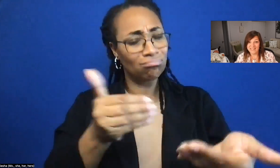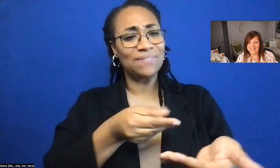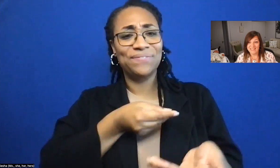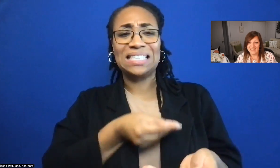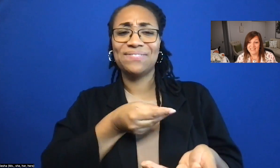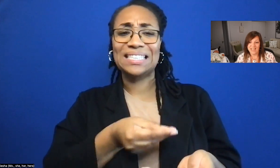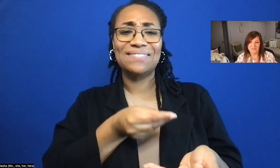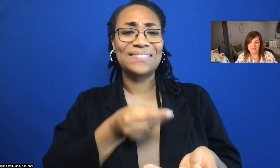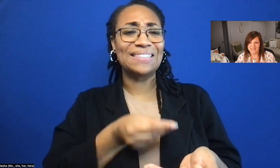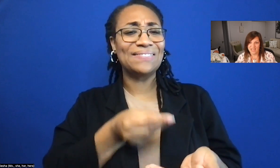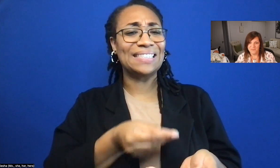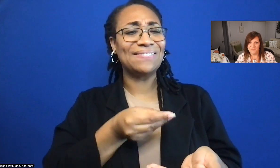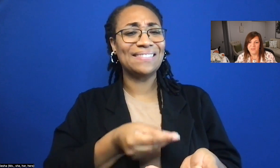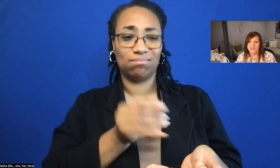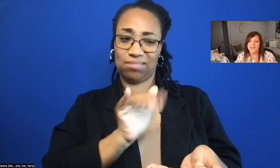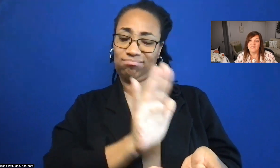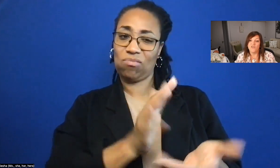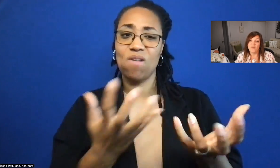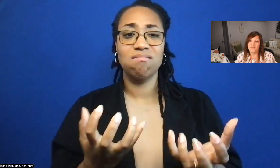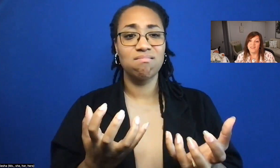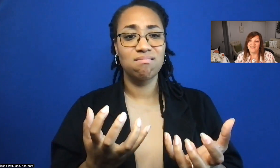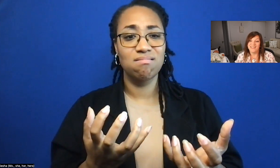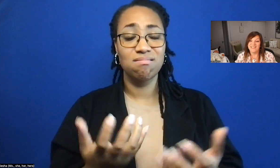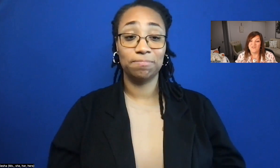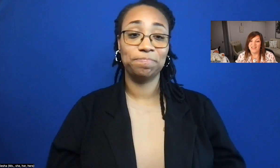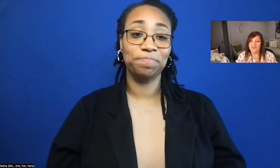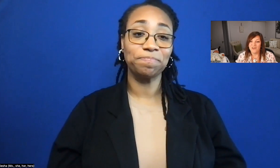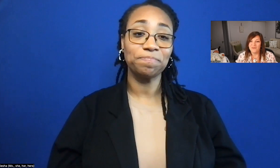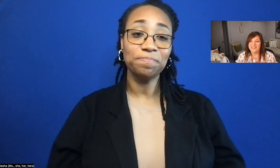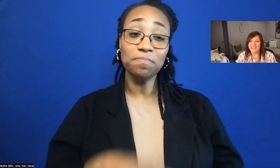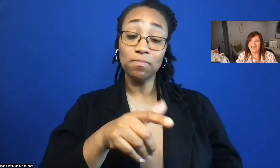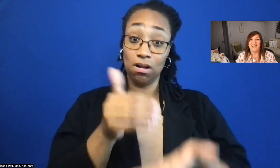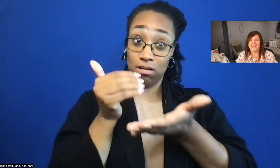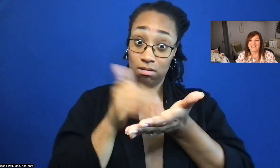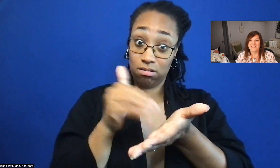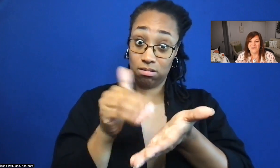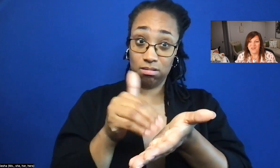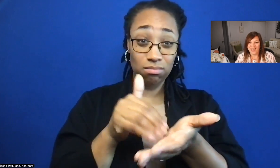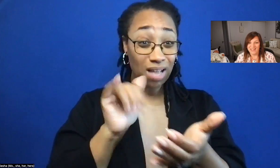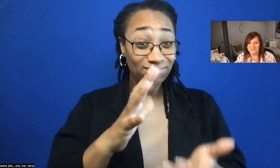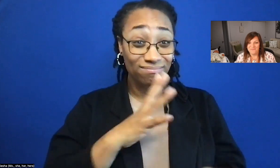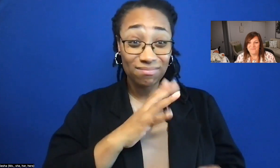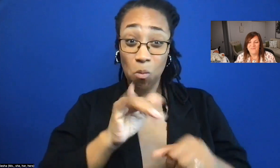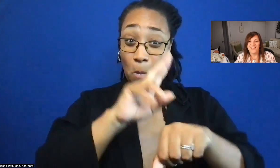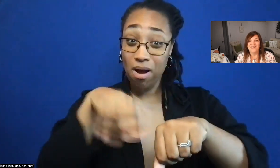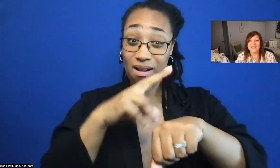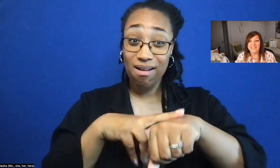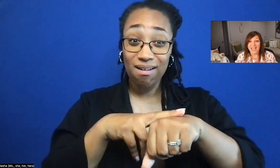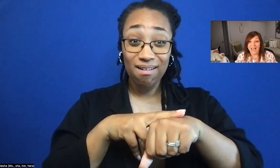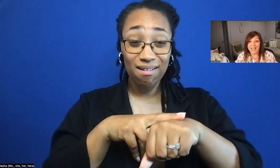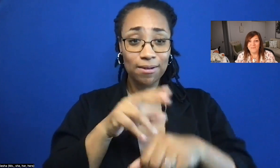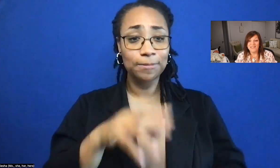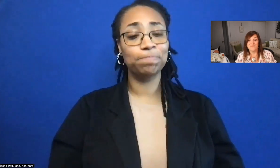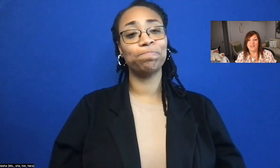even 16 times a day. So if baby is feeding frequently, that's okay.